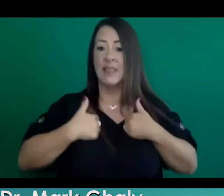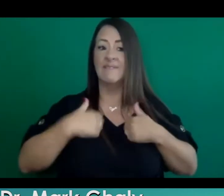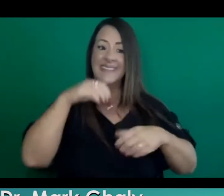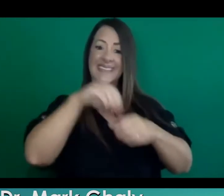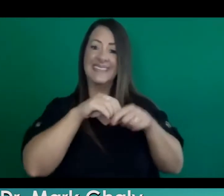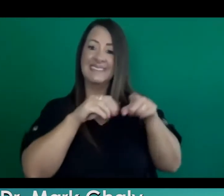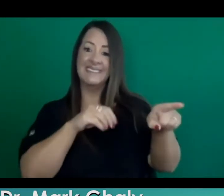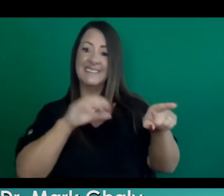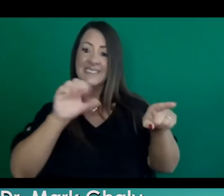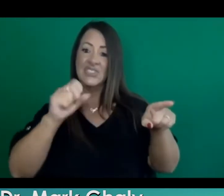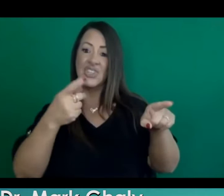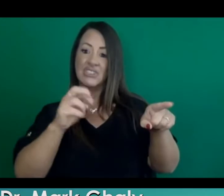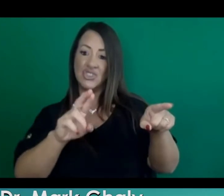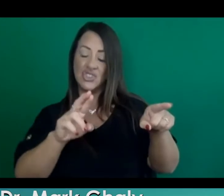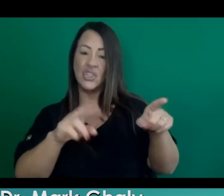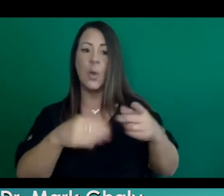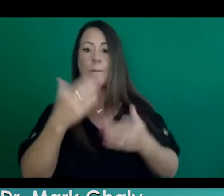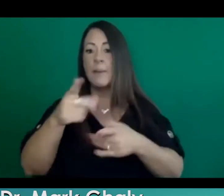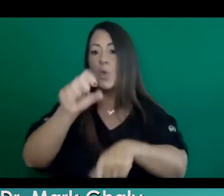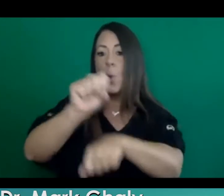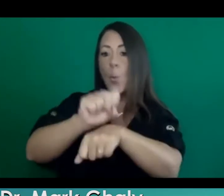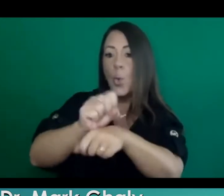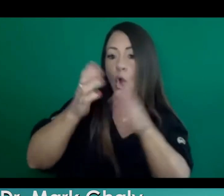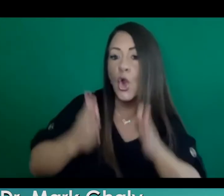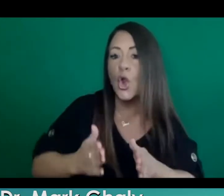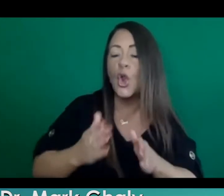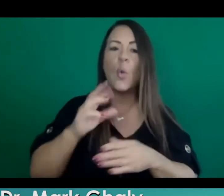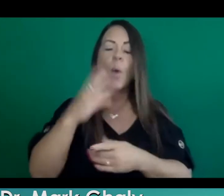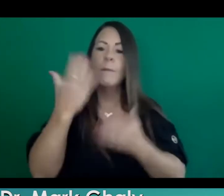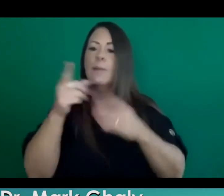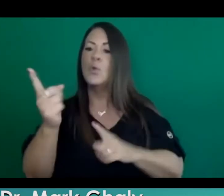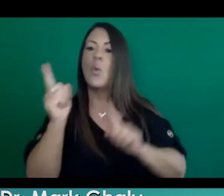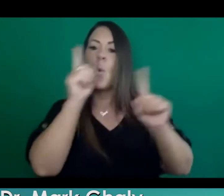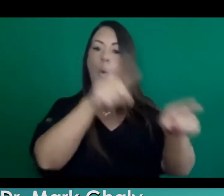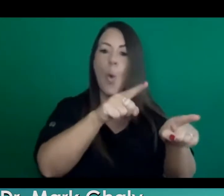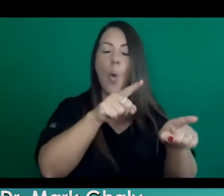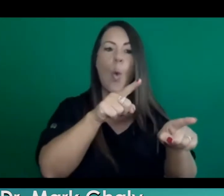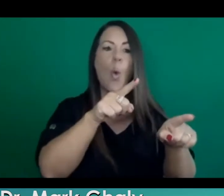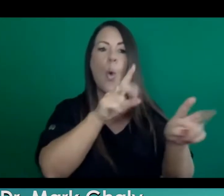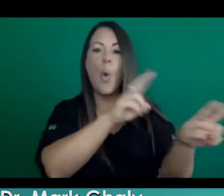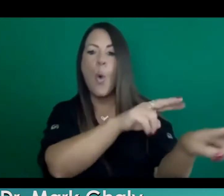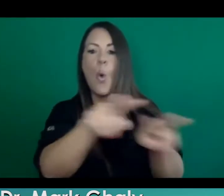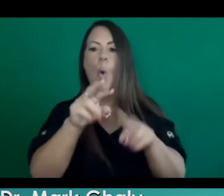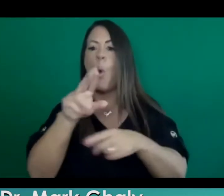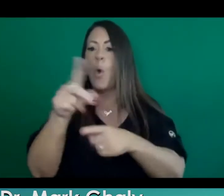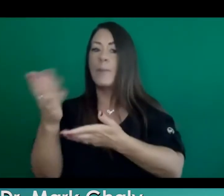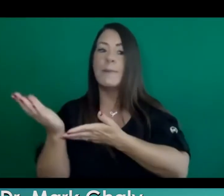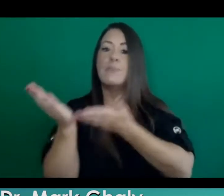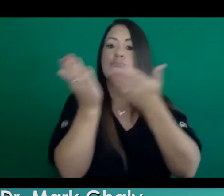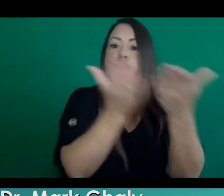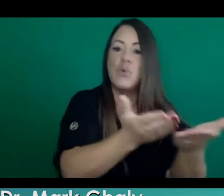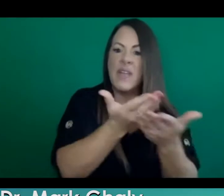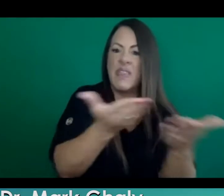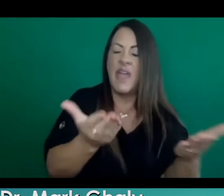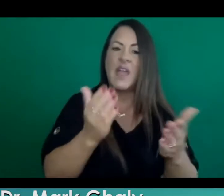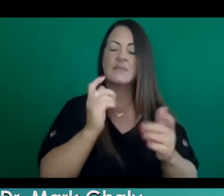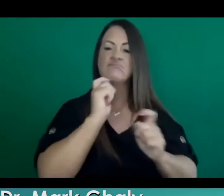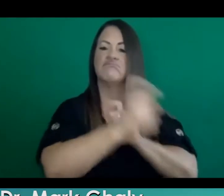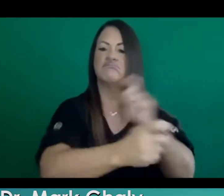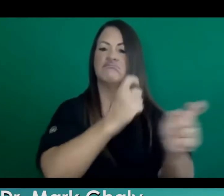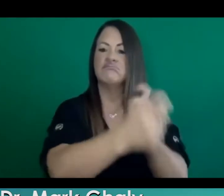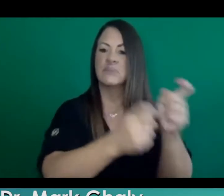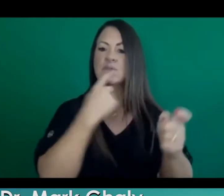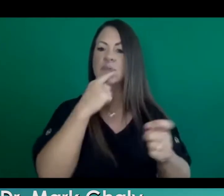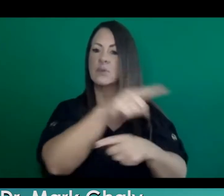a period of time, a worker, somebody who's there touring and bringing supplies, everyone goes through